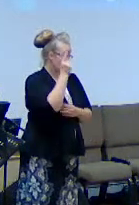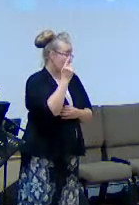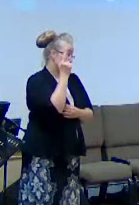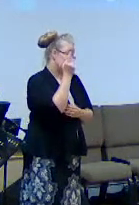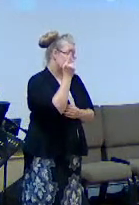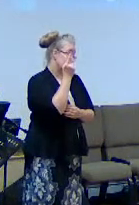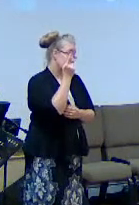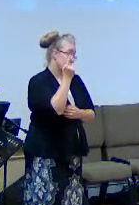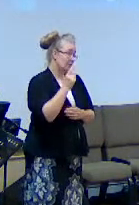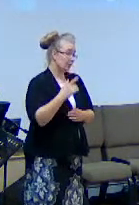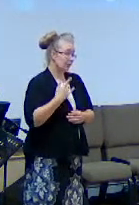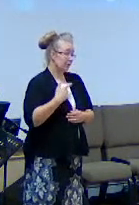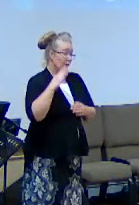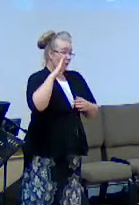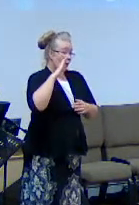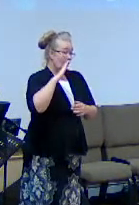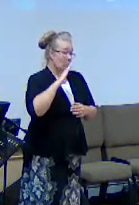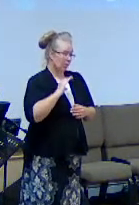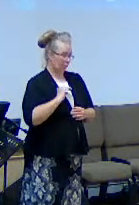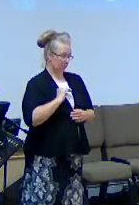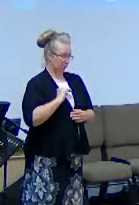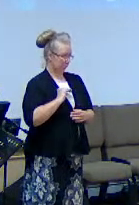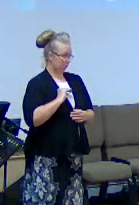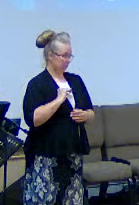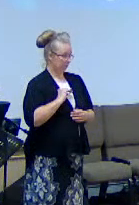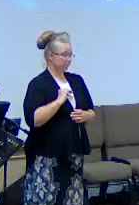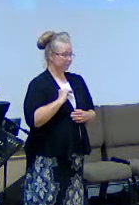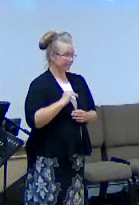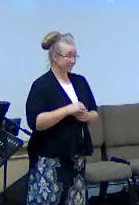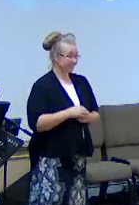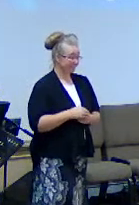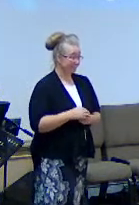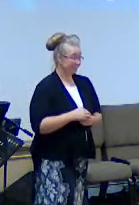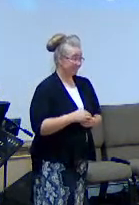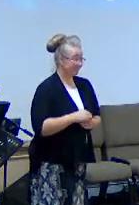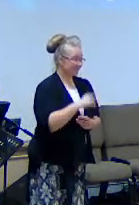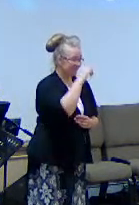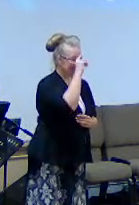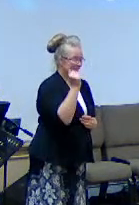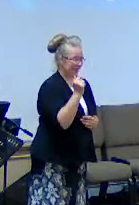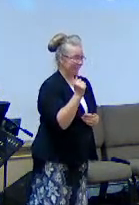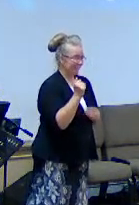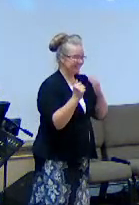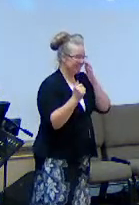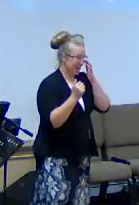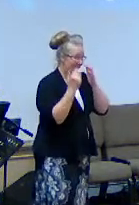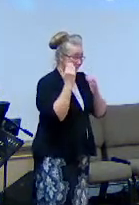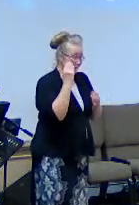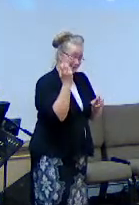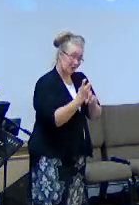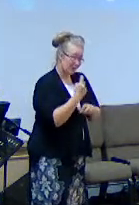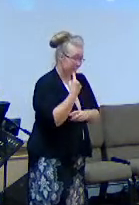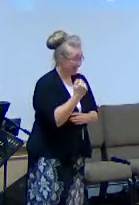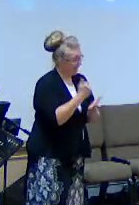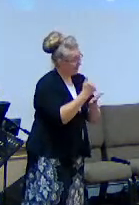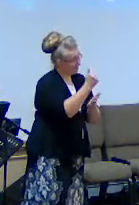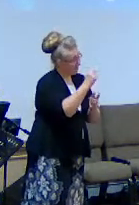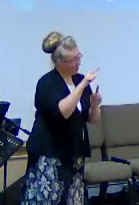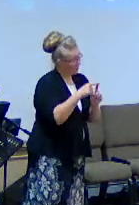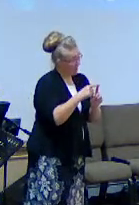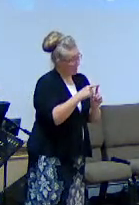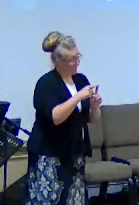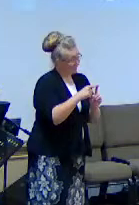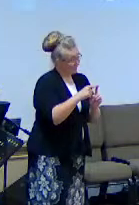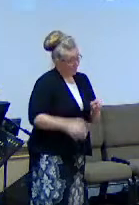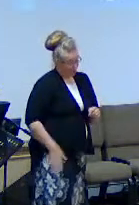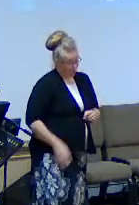Did you feel that ooh in the building? Because I just I know it's hard to say amen when a dog is chewing on your